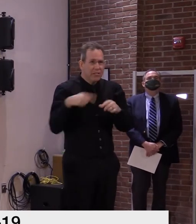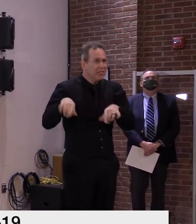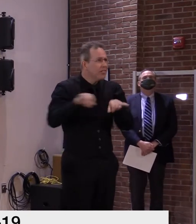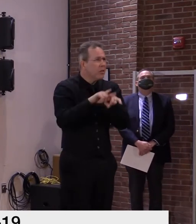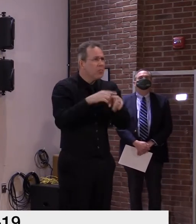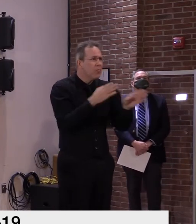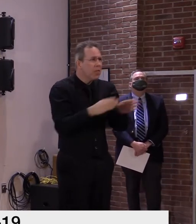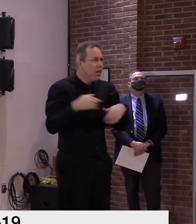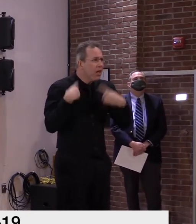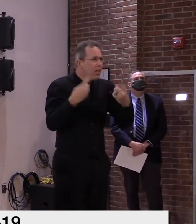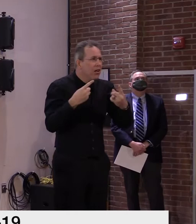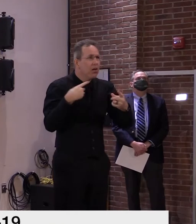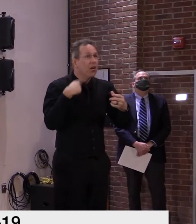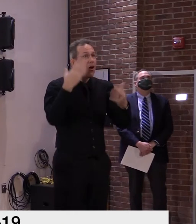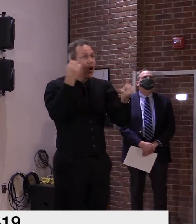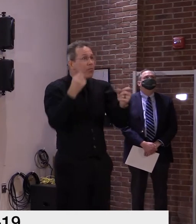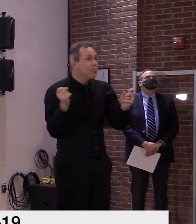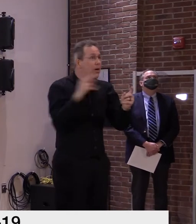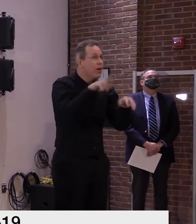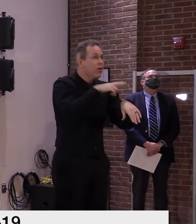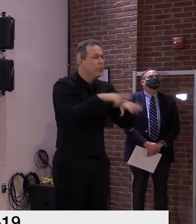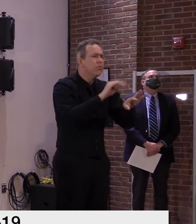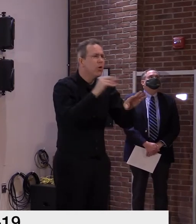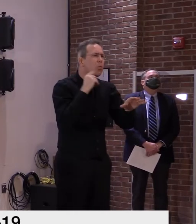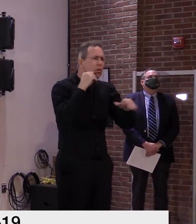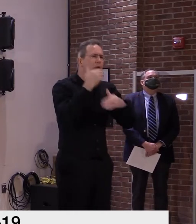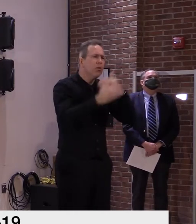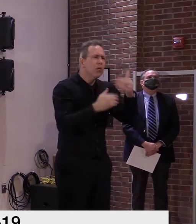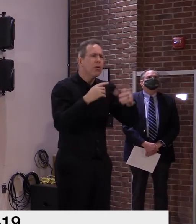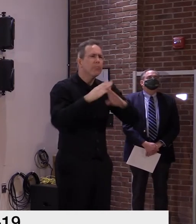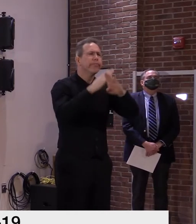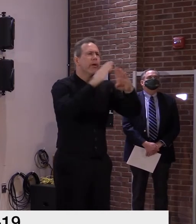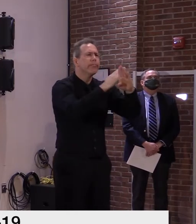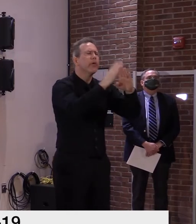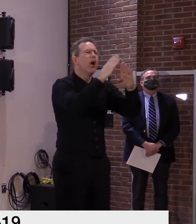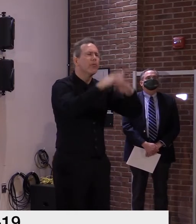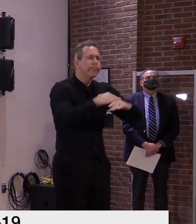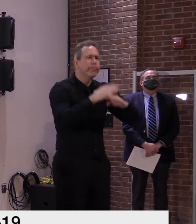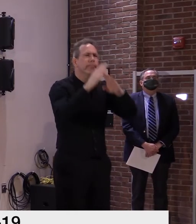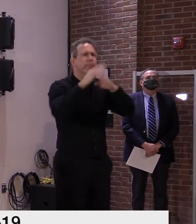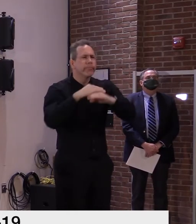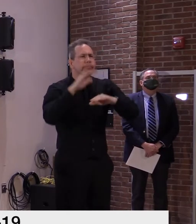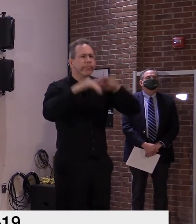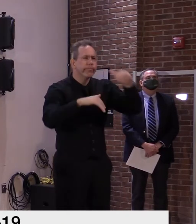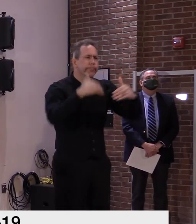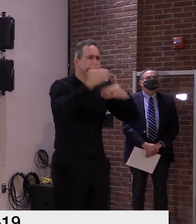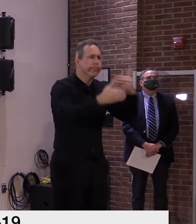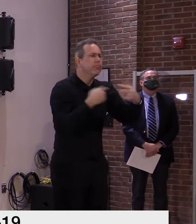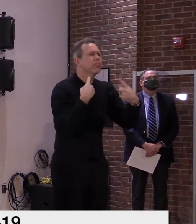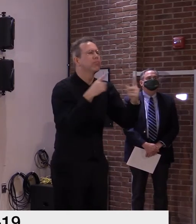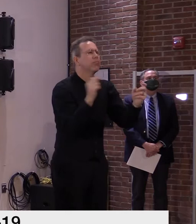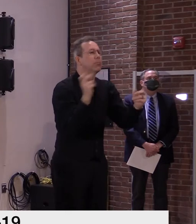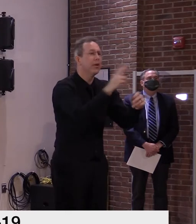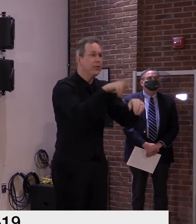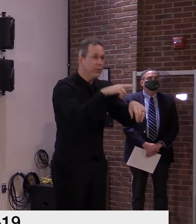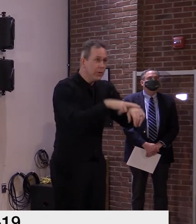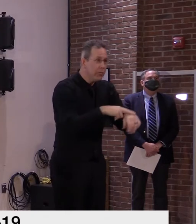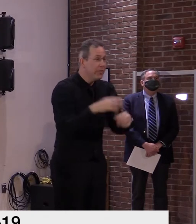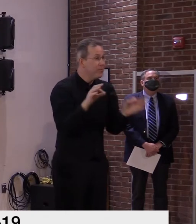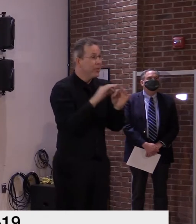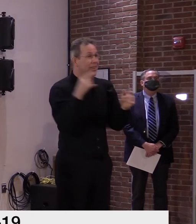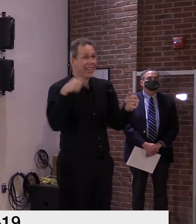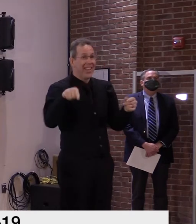we can't overcome. We also know that the vaccine will help make this transition even